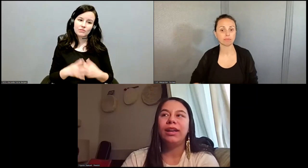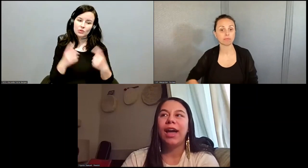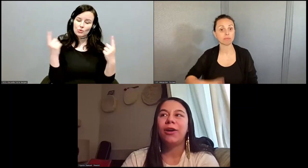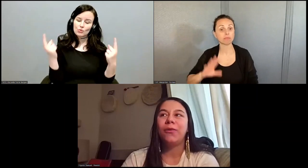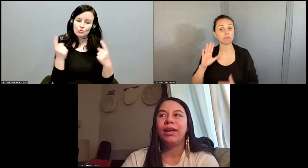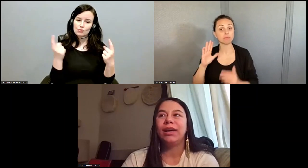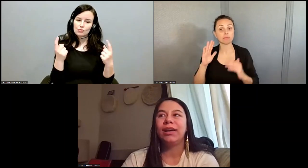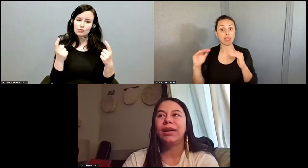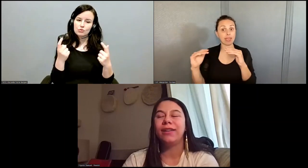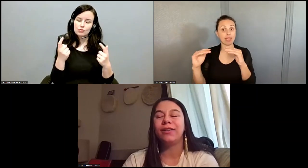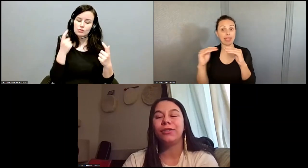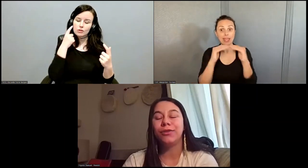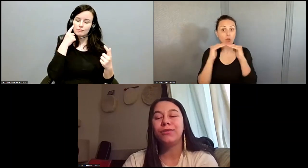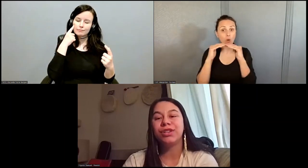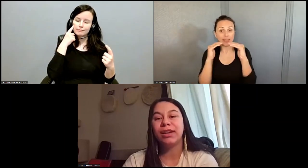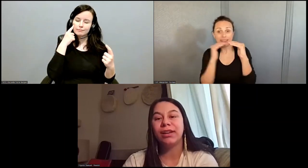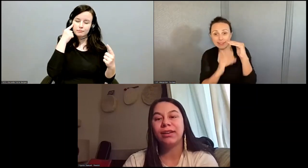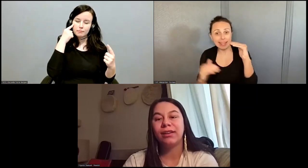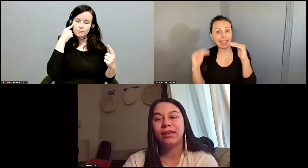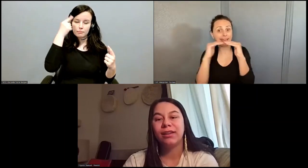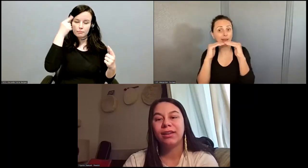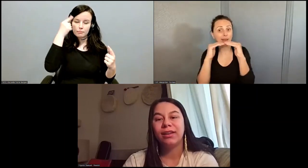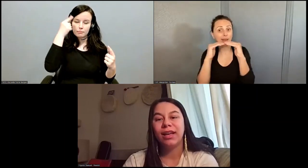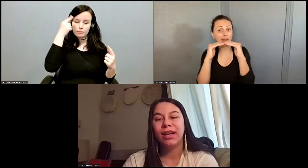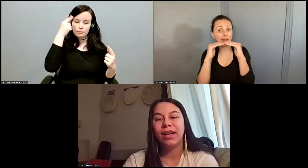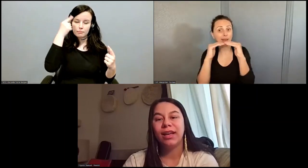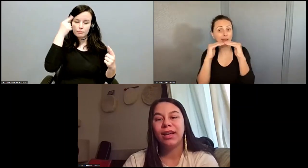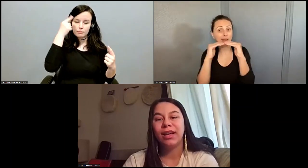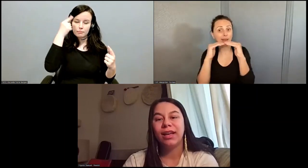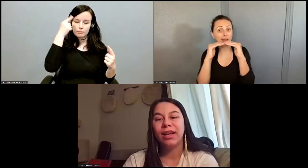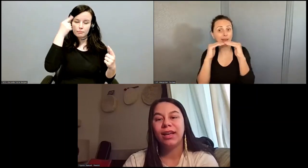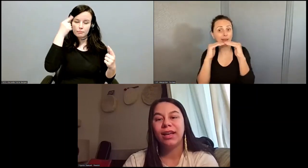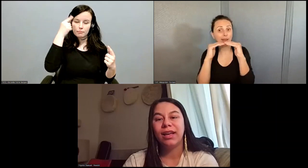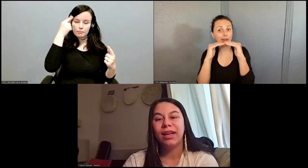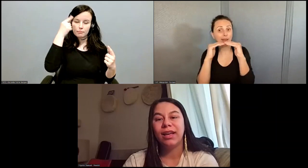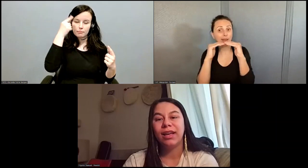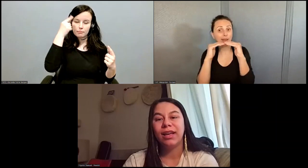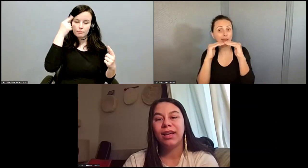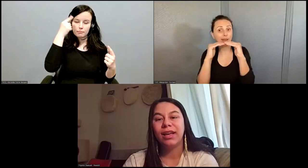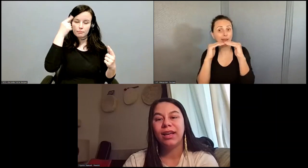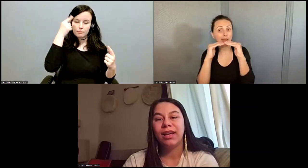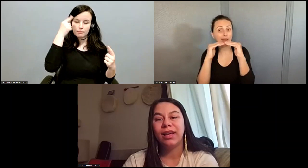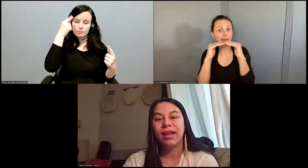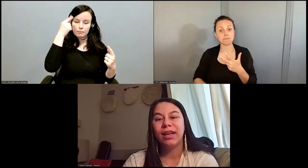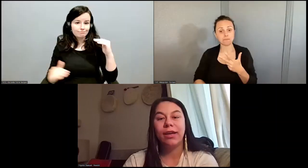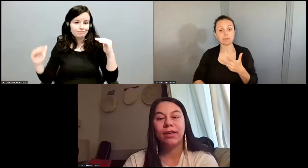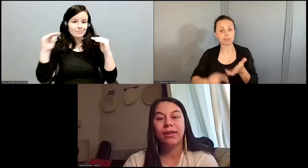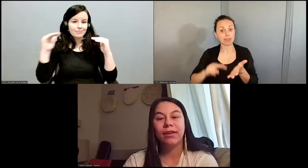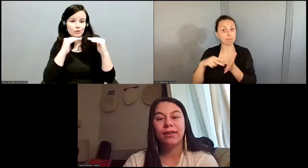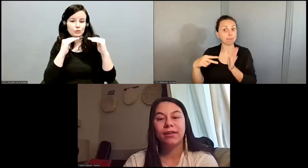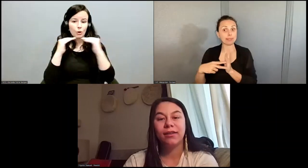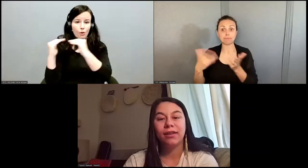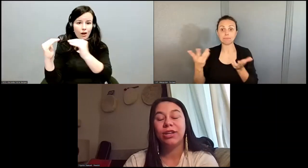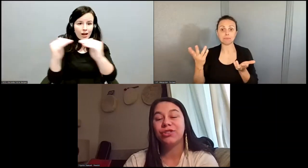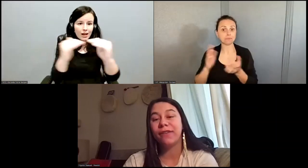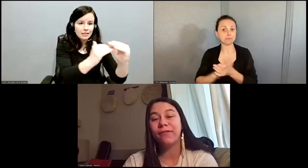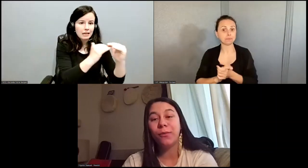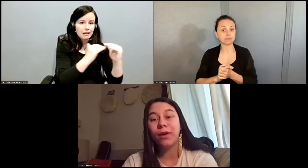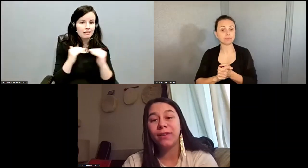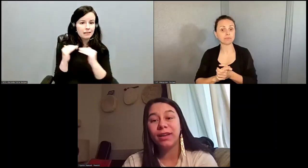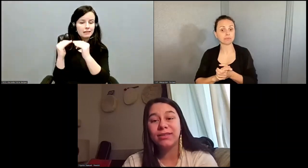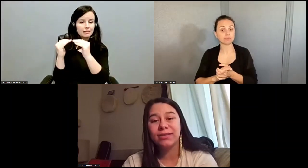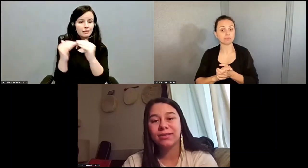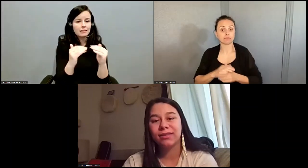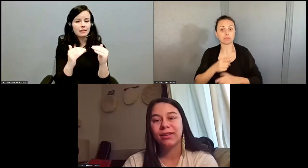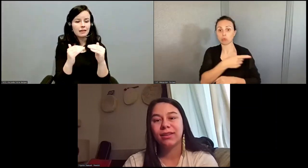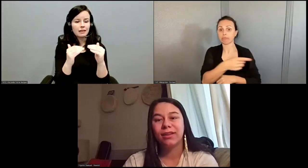Equality and equity and inclusion is not to stop at people like each and every